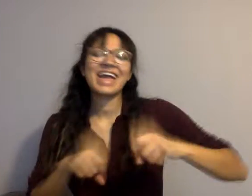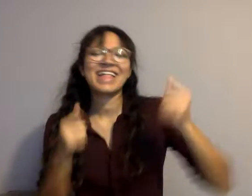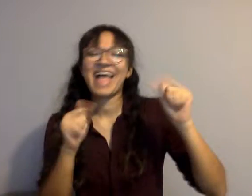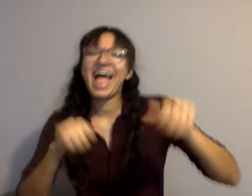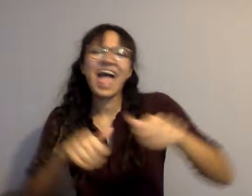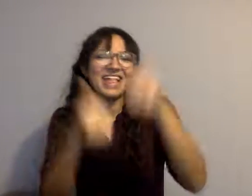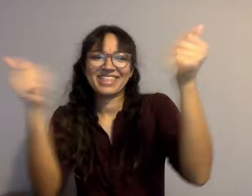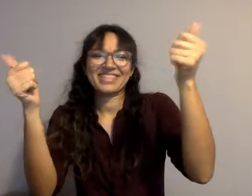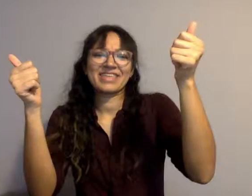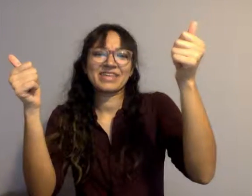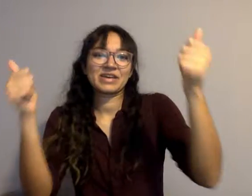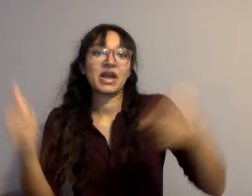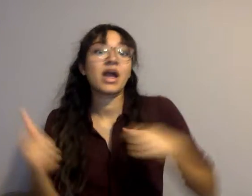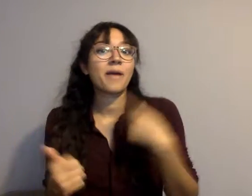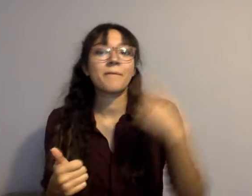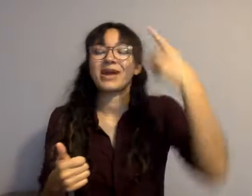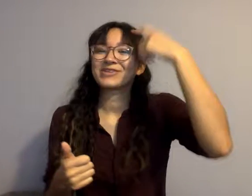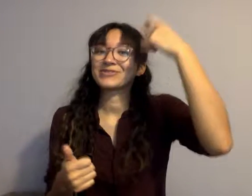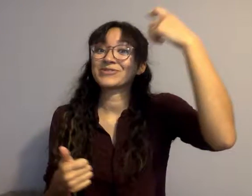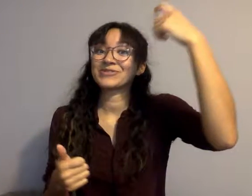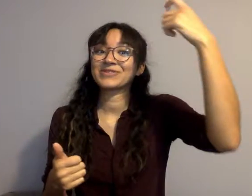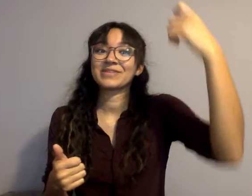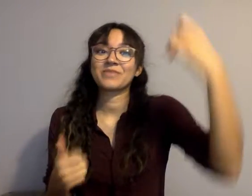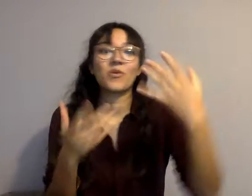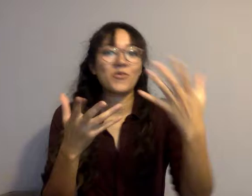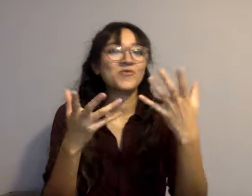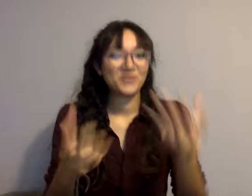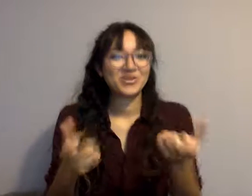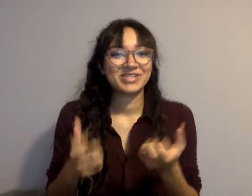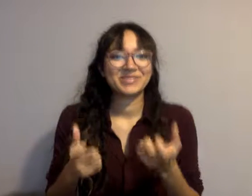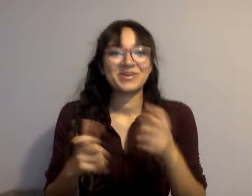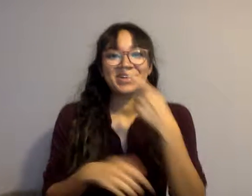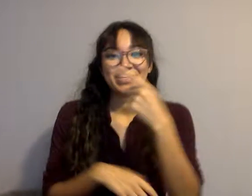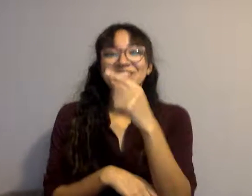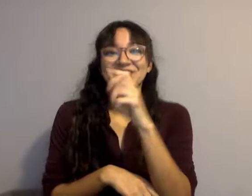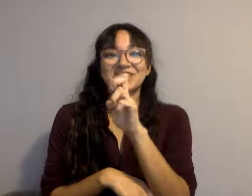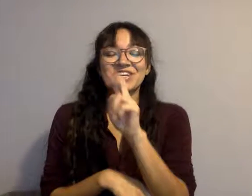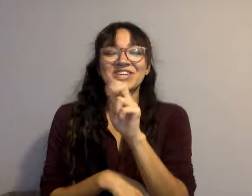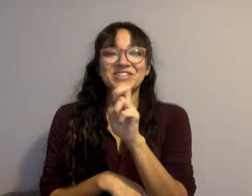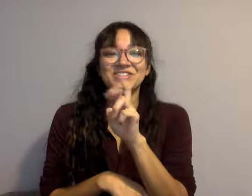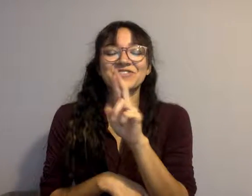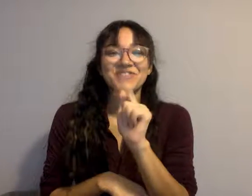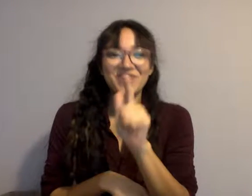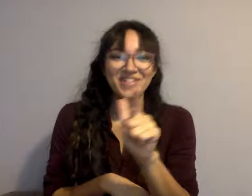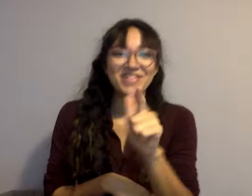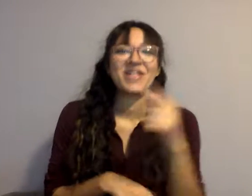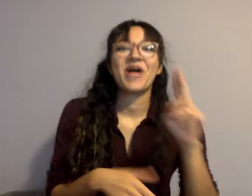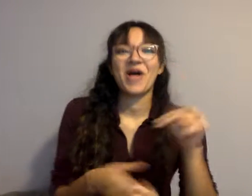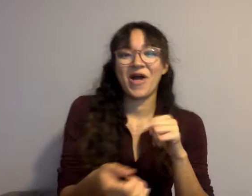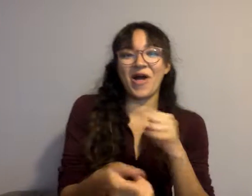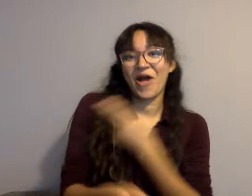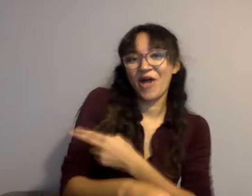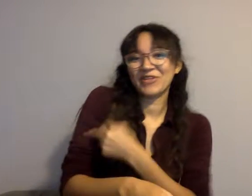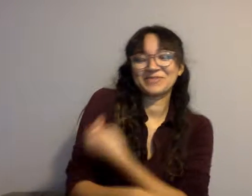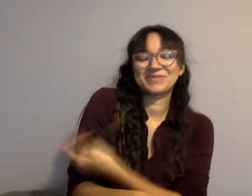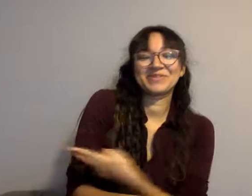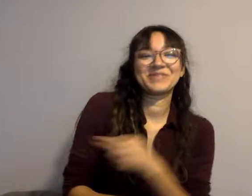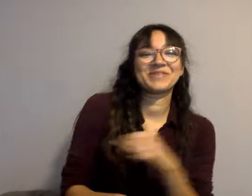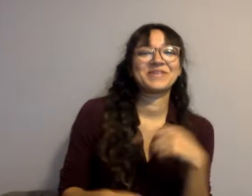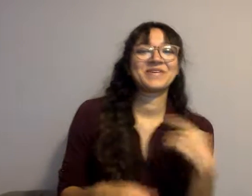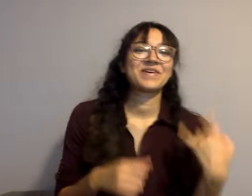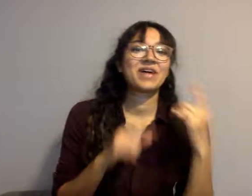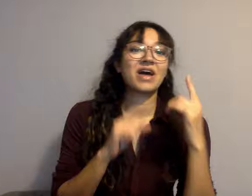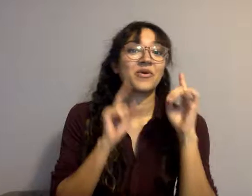was to be on the daytime soap opera General Hospital. I went to college during affirmative action and got a